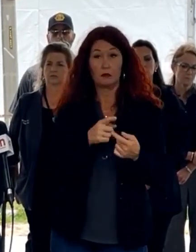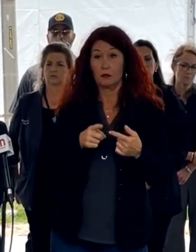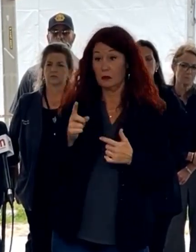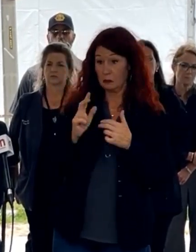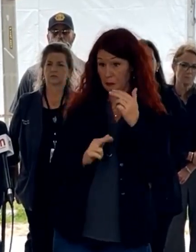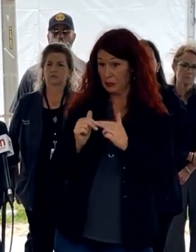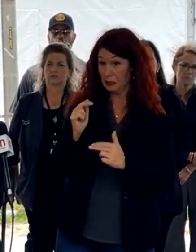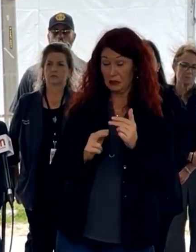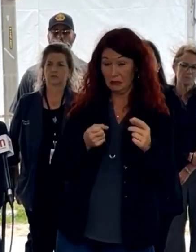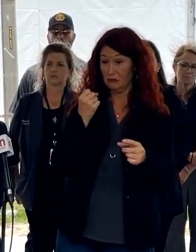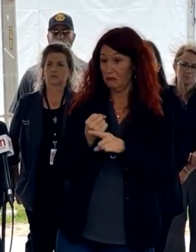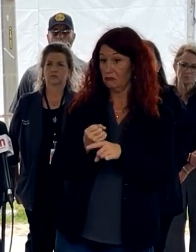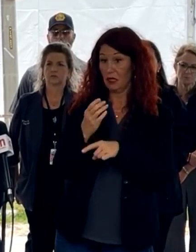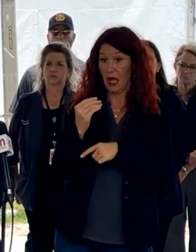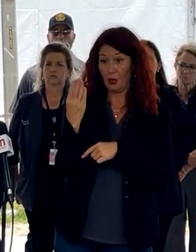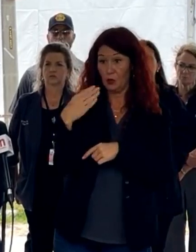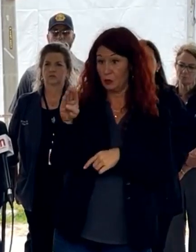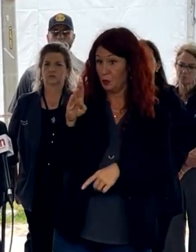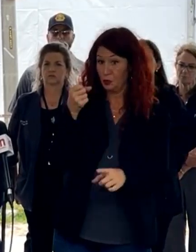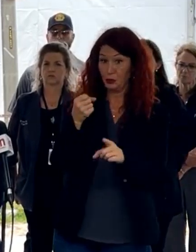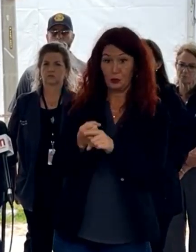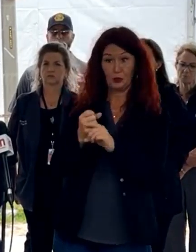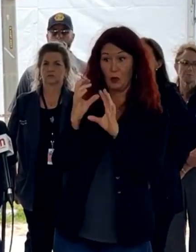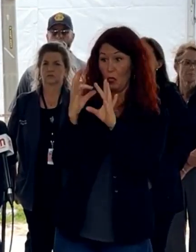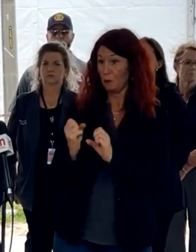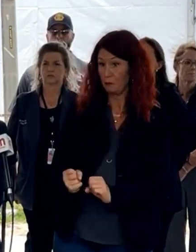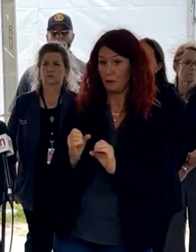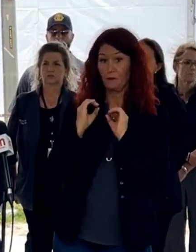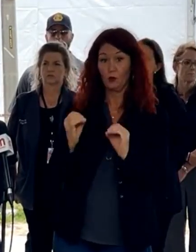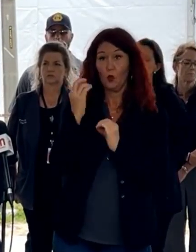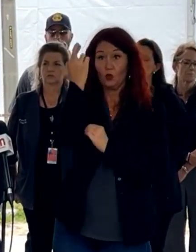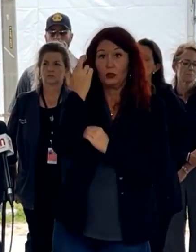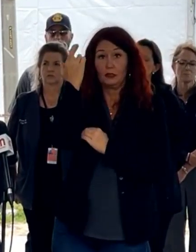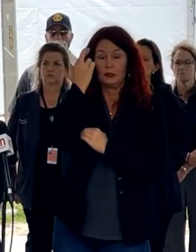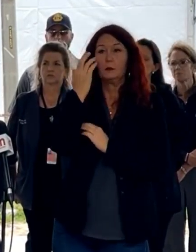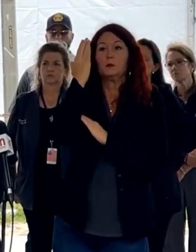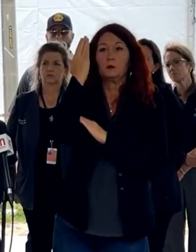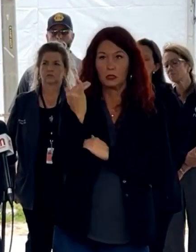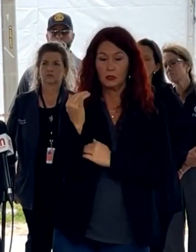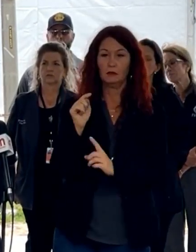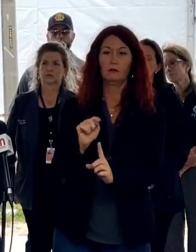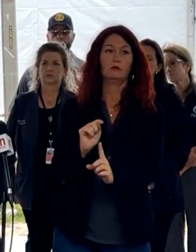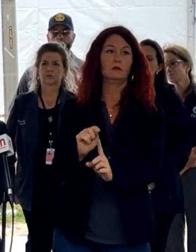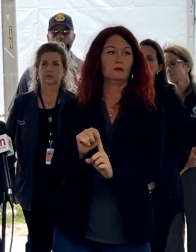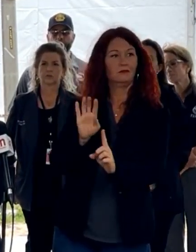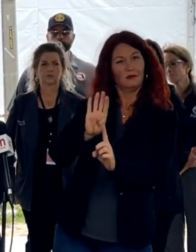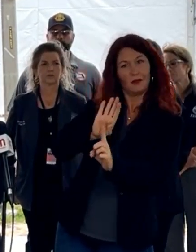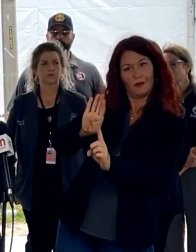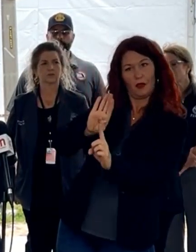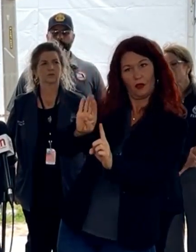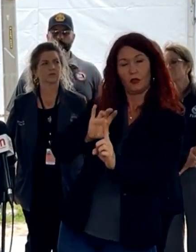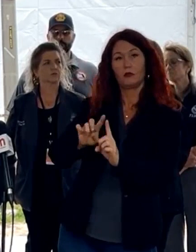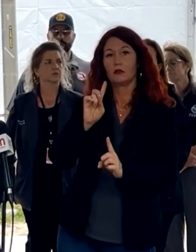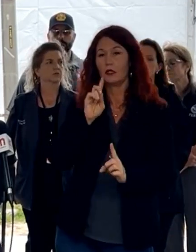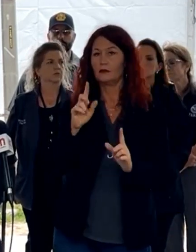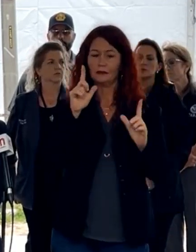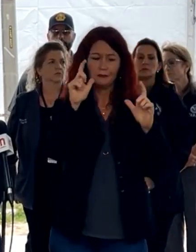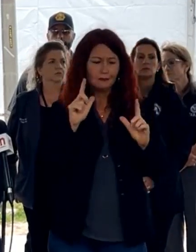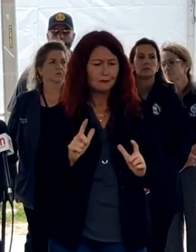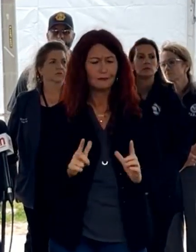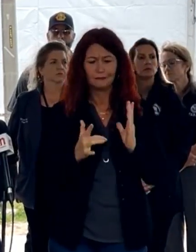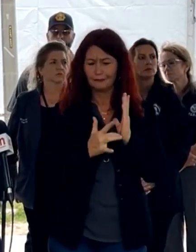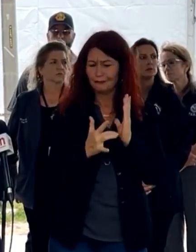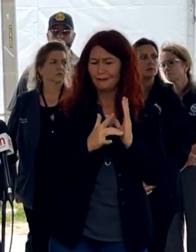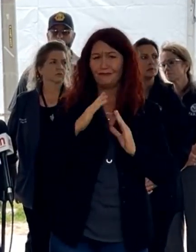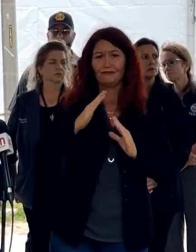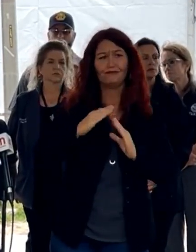tag everything that is coming through the pile. They've also conducted LIDAR, about 3D picture taking